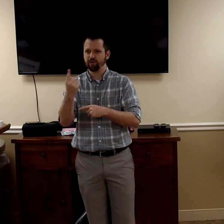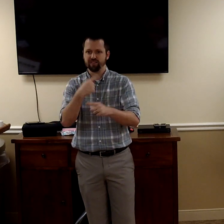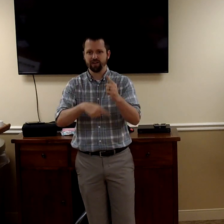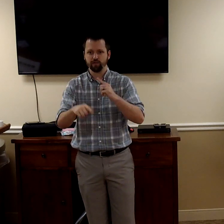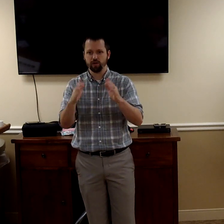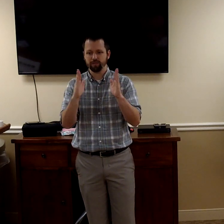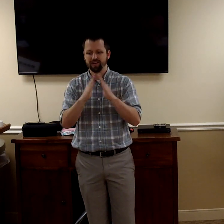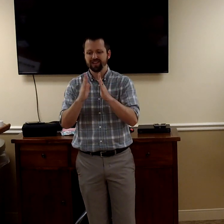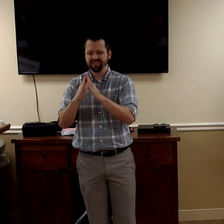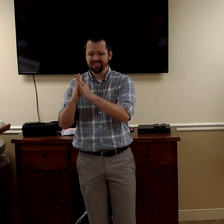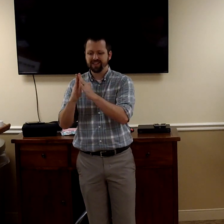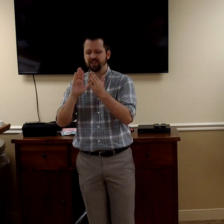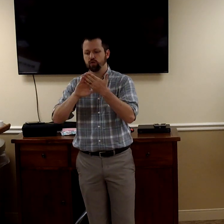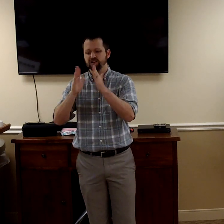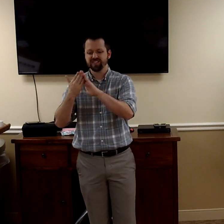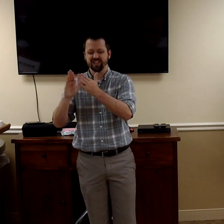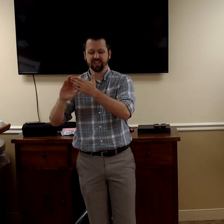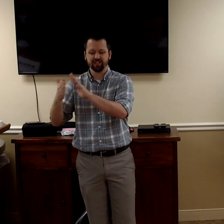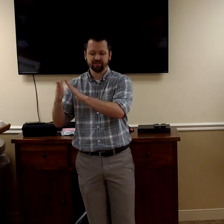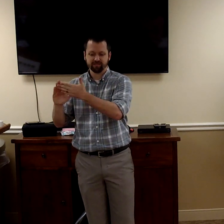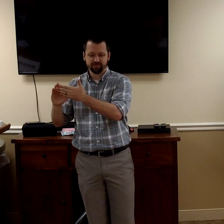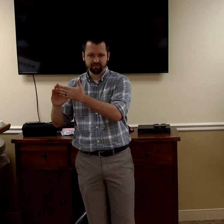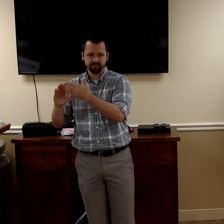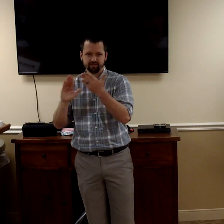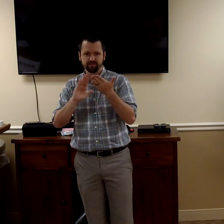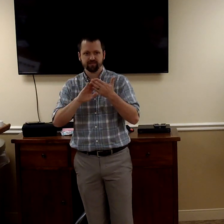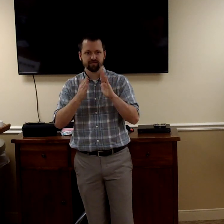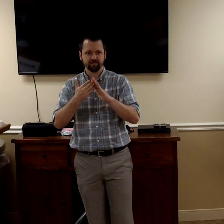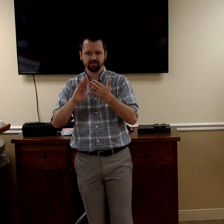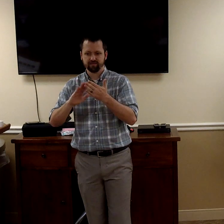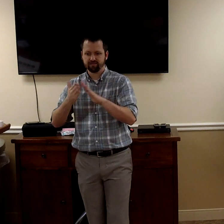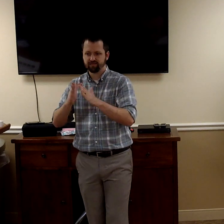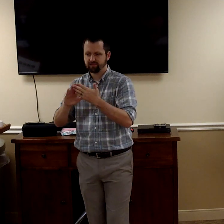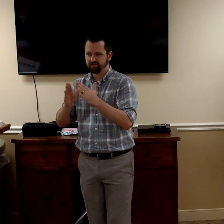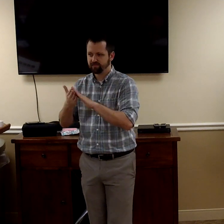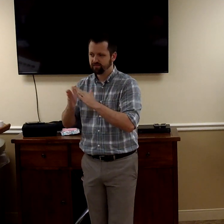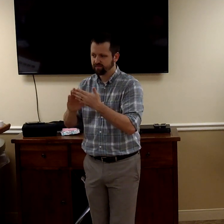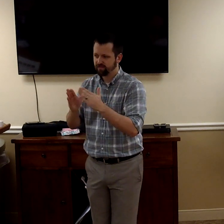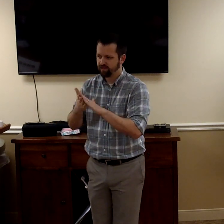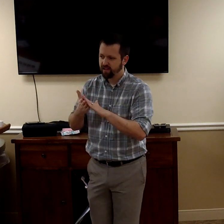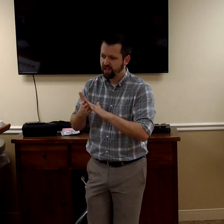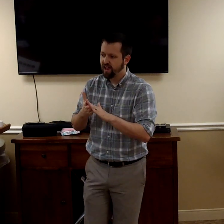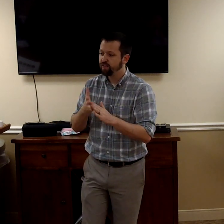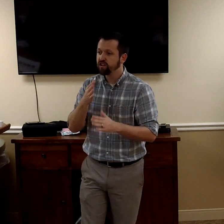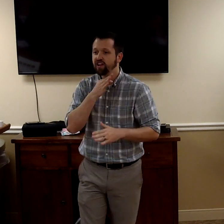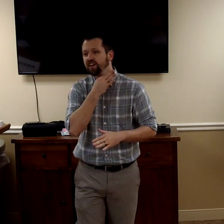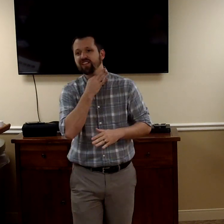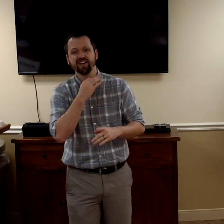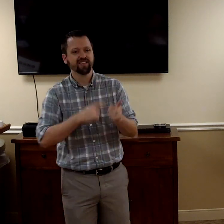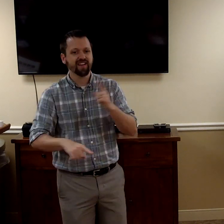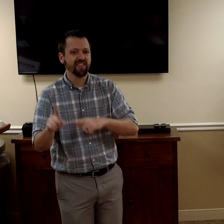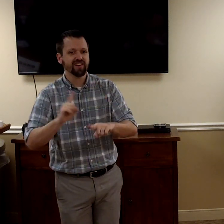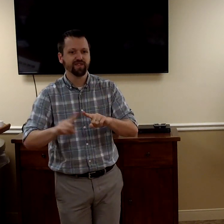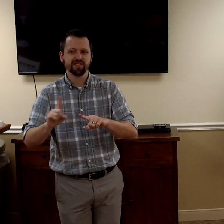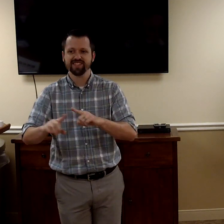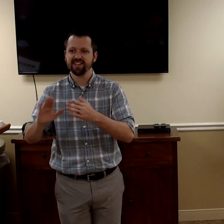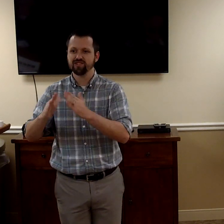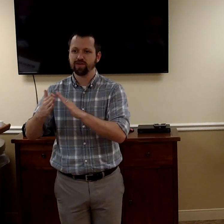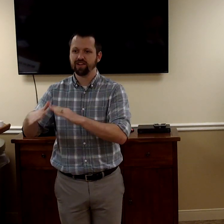sign for it. City or city. And if you're curious how to sign the different cities around here,